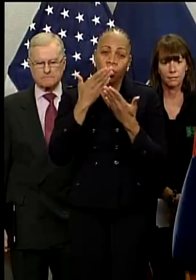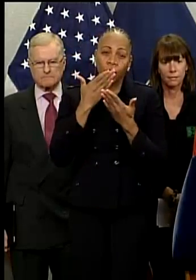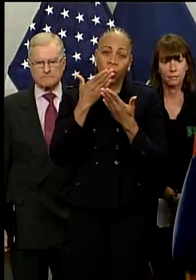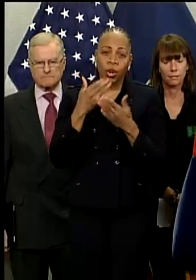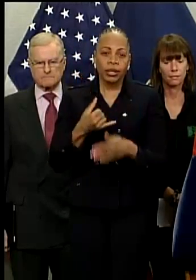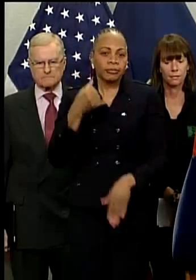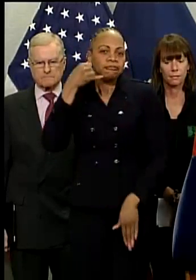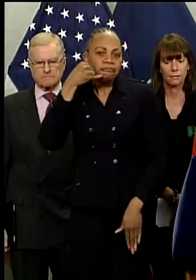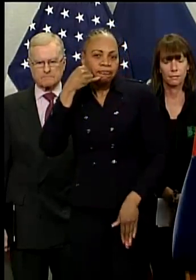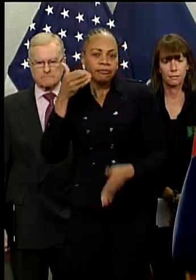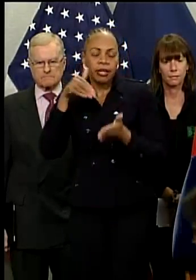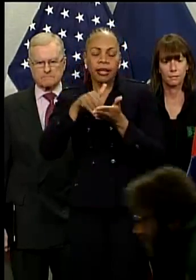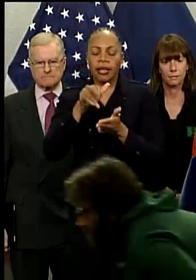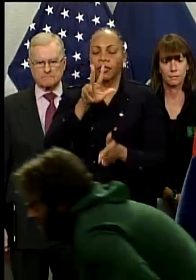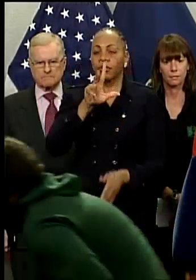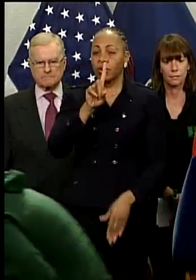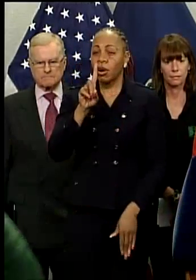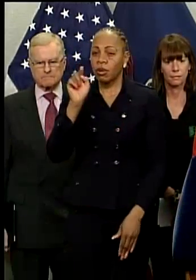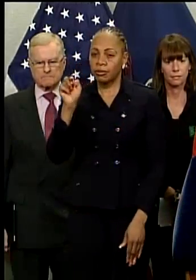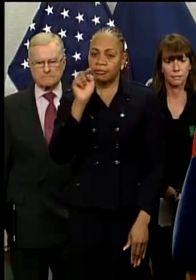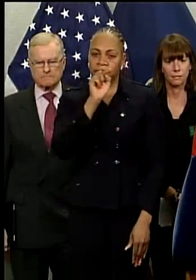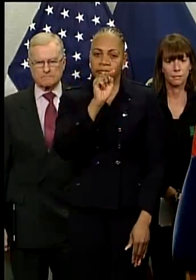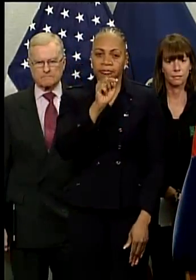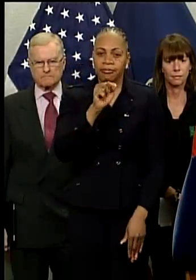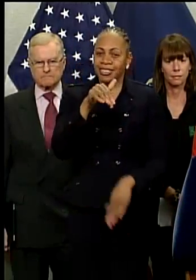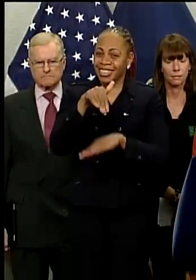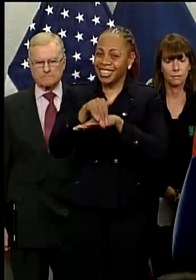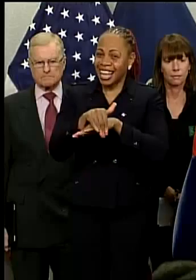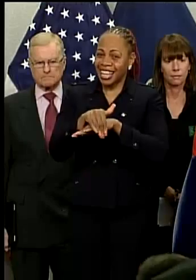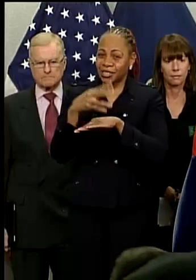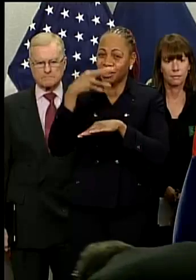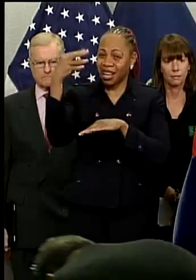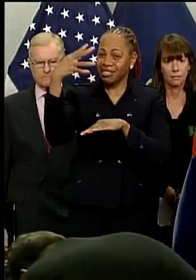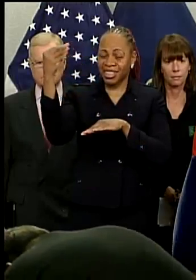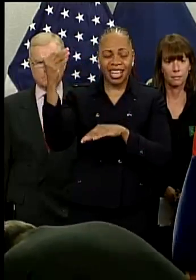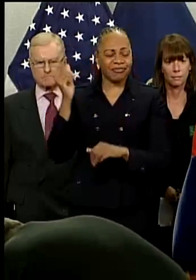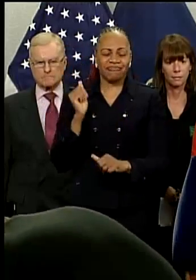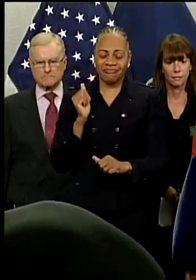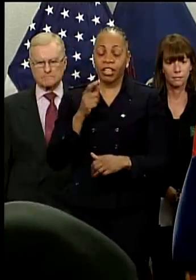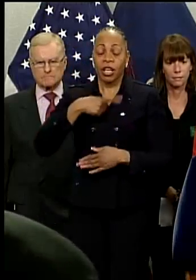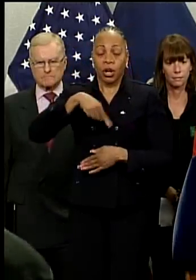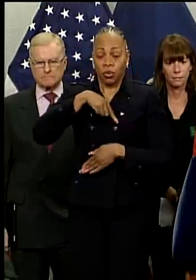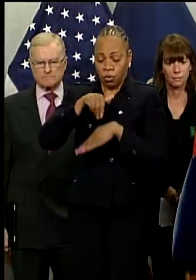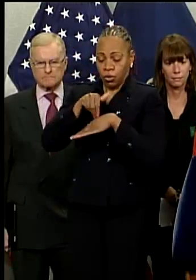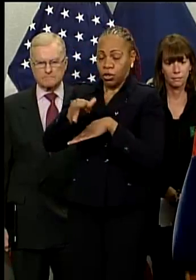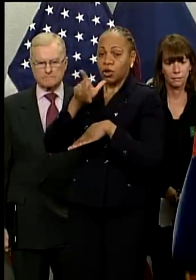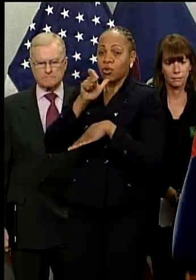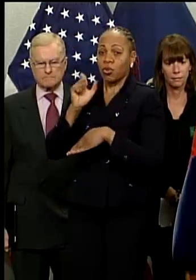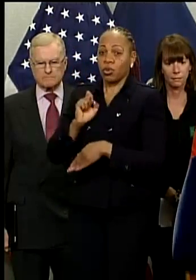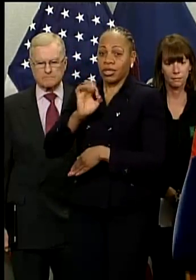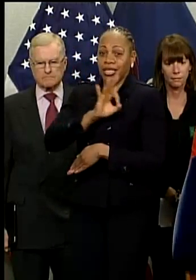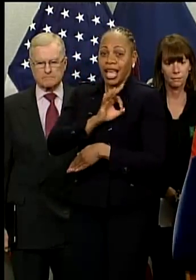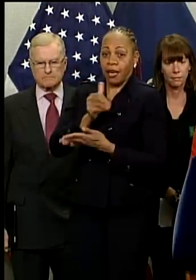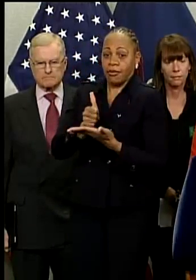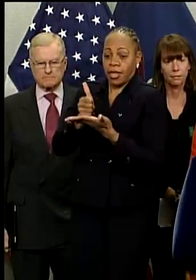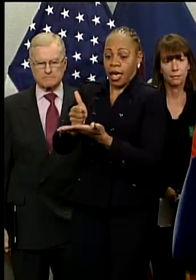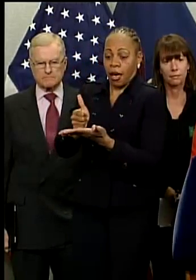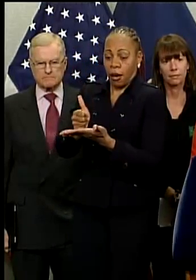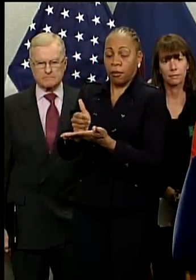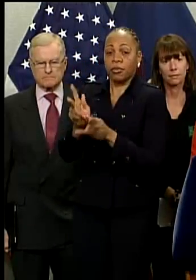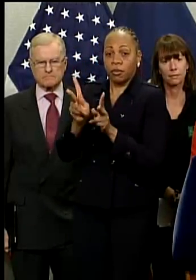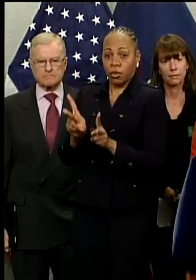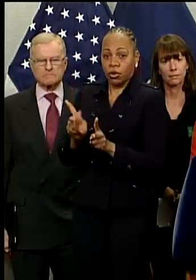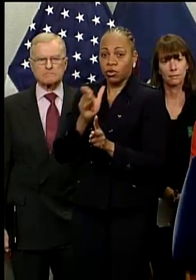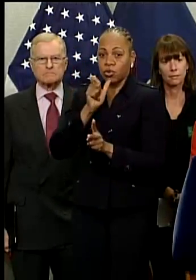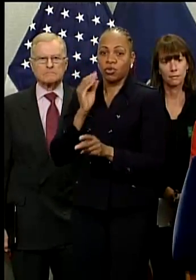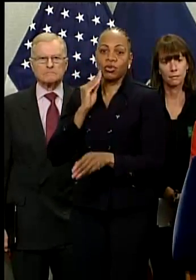call 311. This is no night to be out in the elements, and we will send a staff right away to help that person.